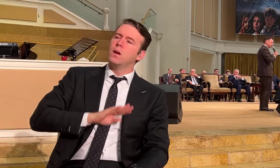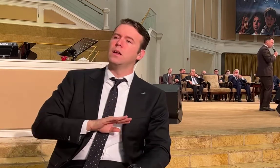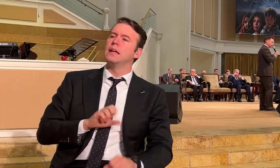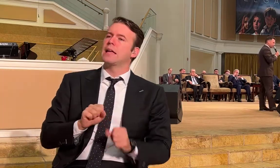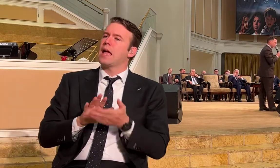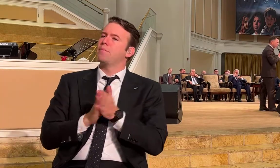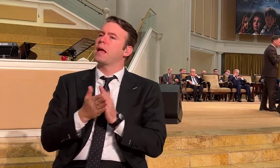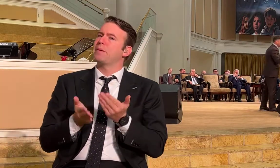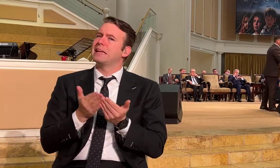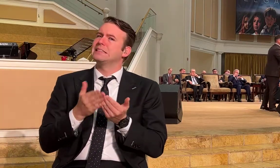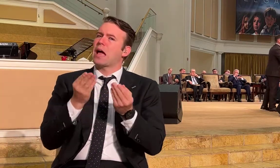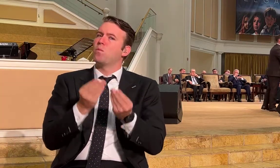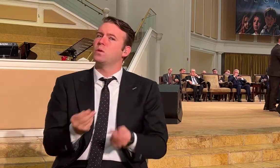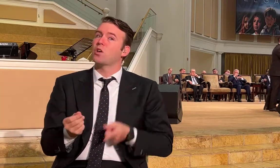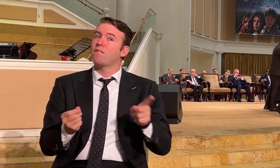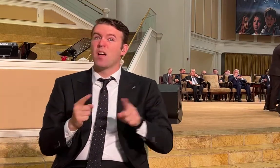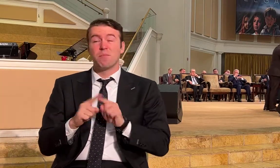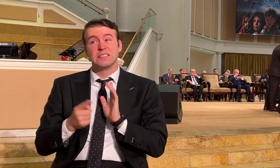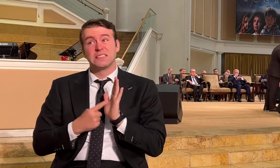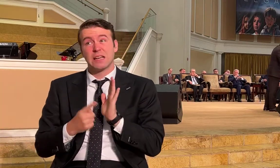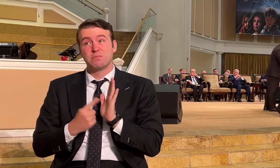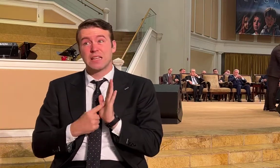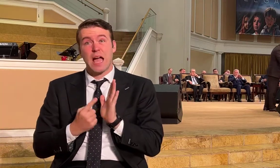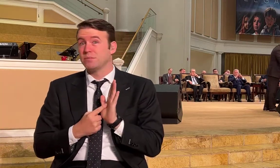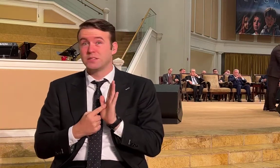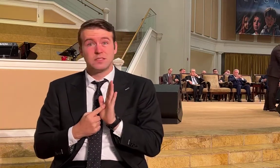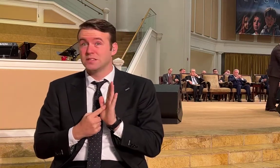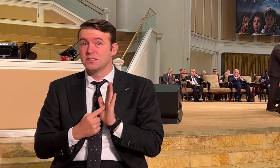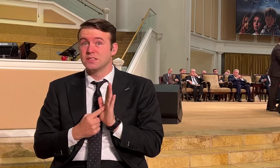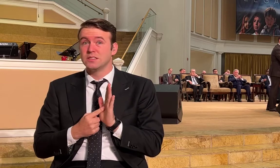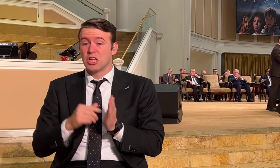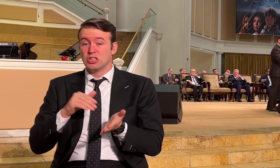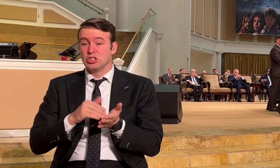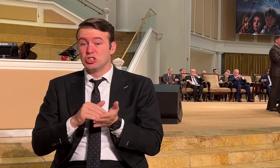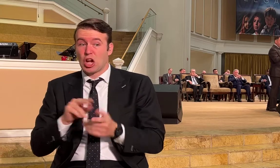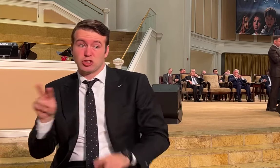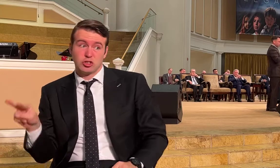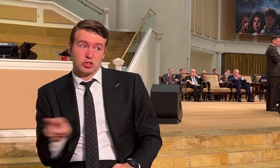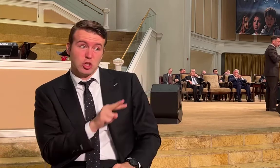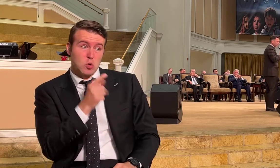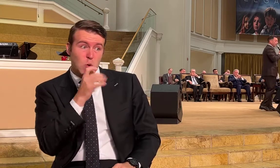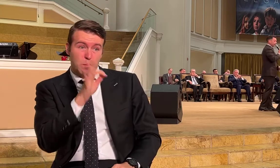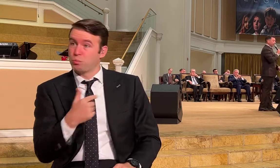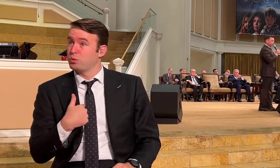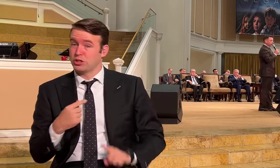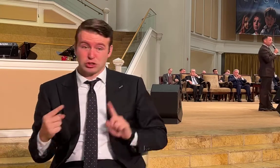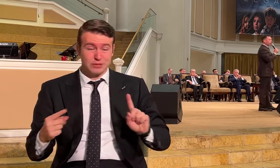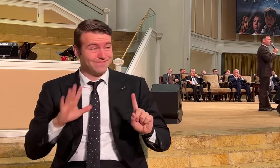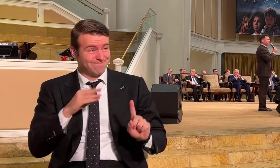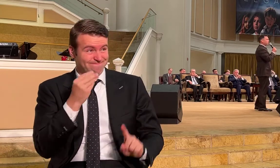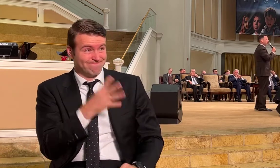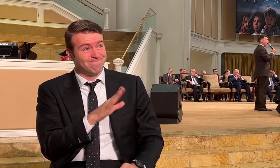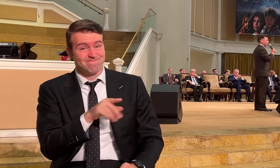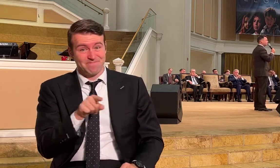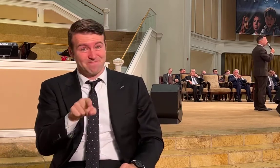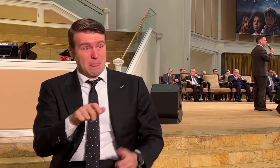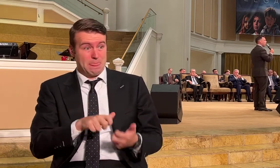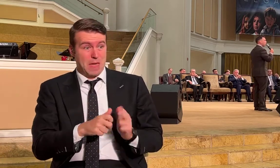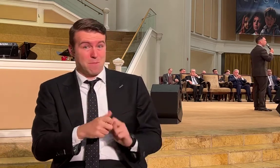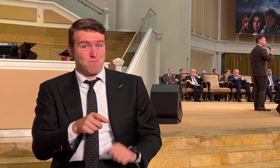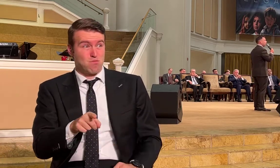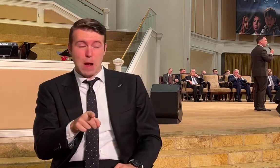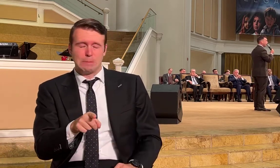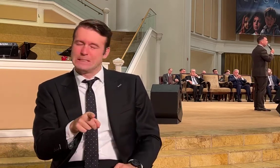can get resolved. But when the doctor looks at a preacher or the doctor looks at a family member and lets you know that the problem